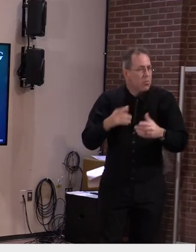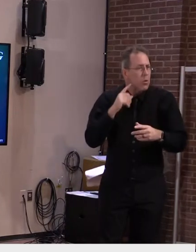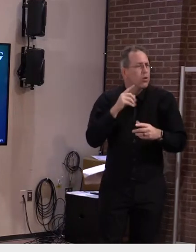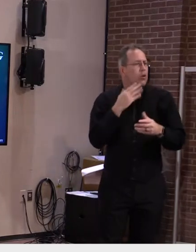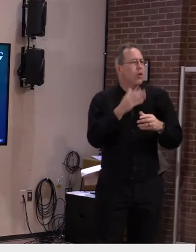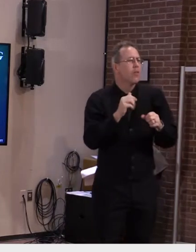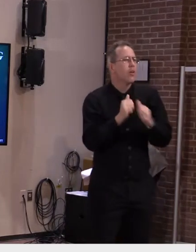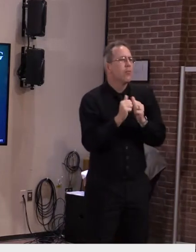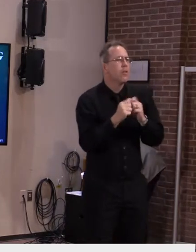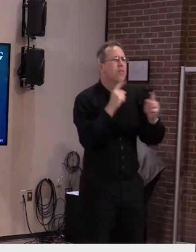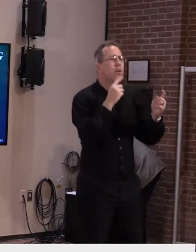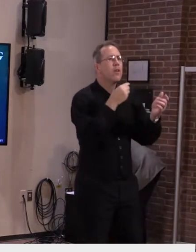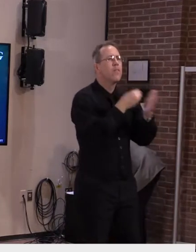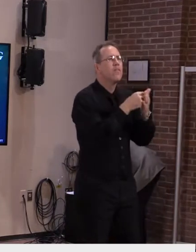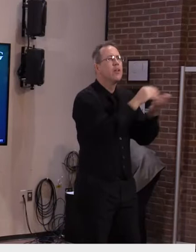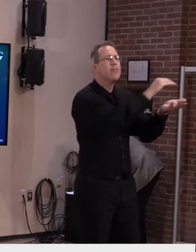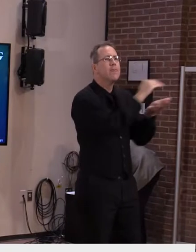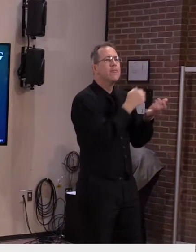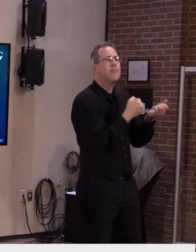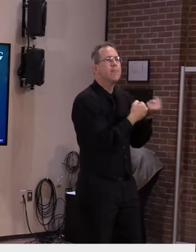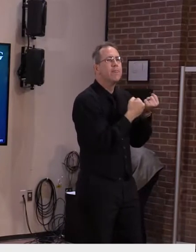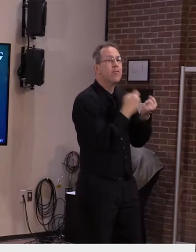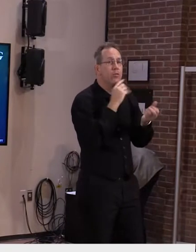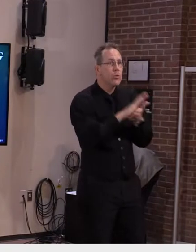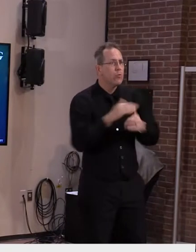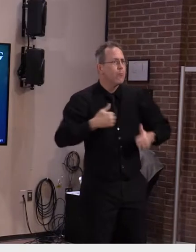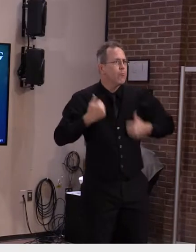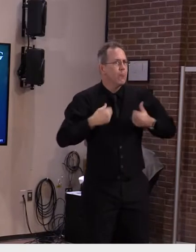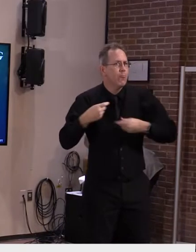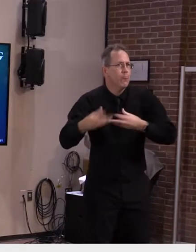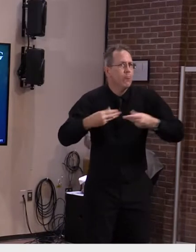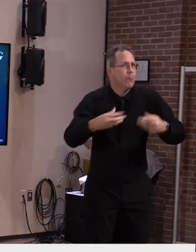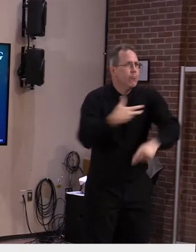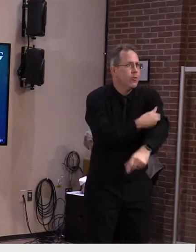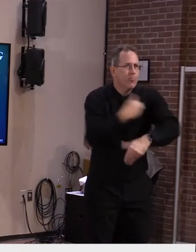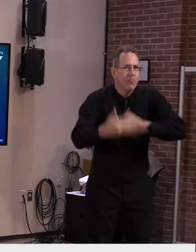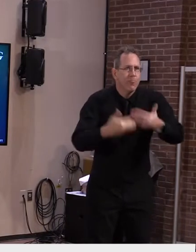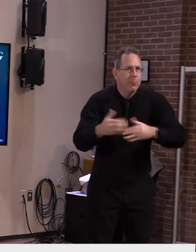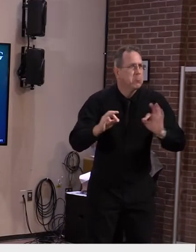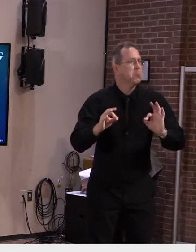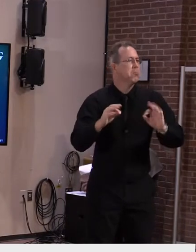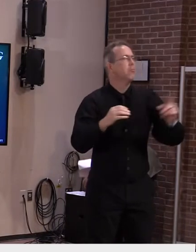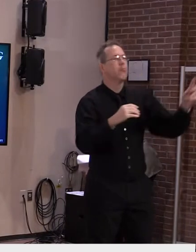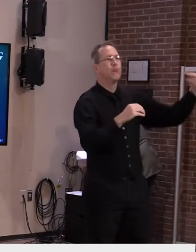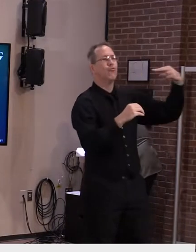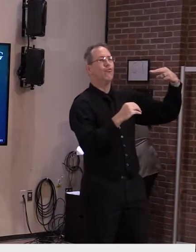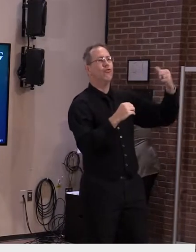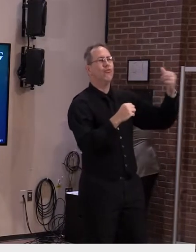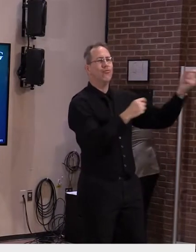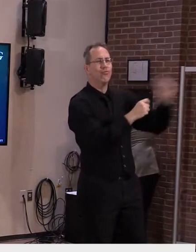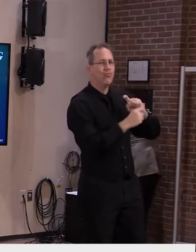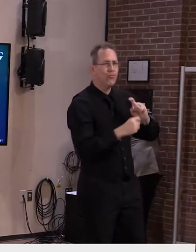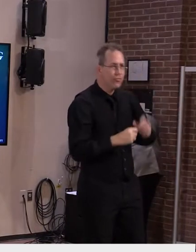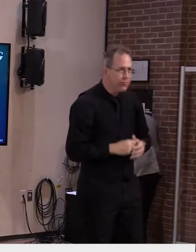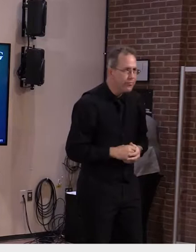is funded through federal COVID dollars, to not only encourage student vaccination, but also to involve students more directly in the use of these grant funds